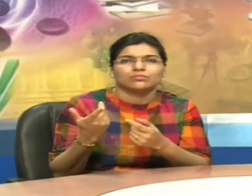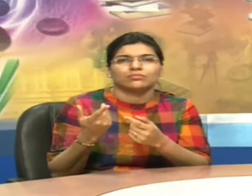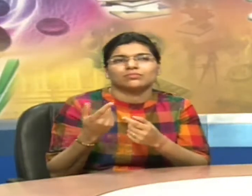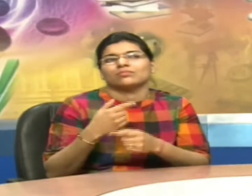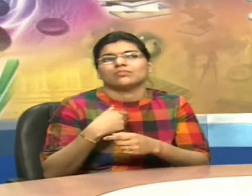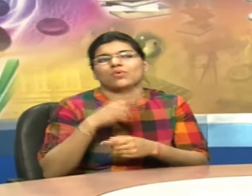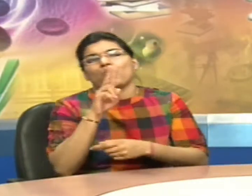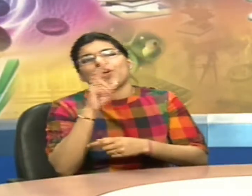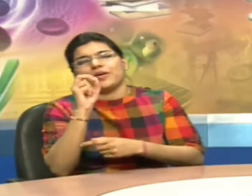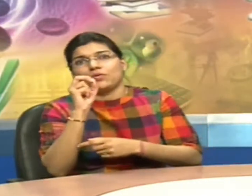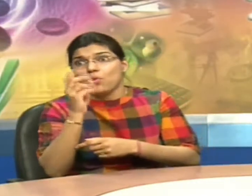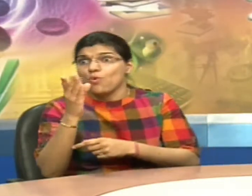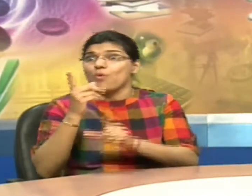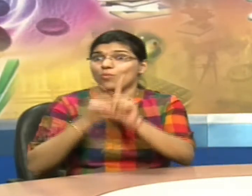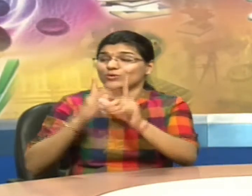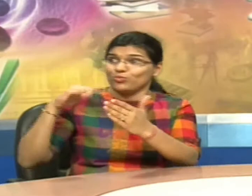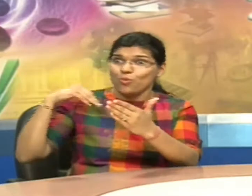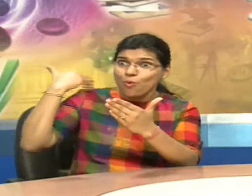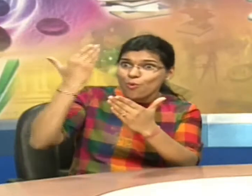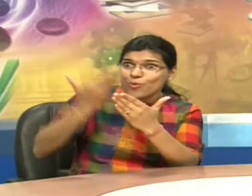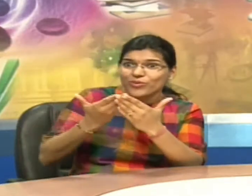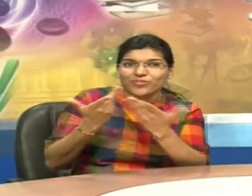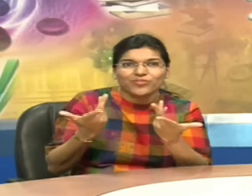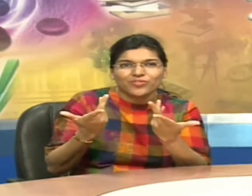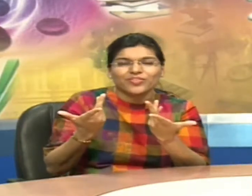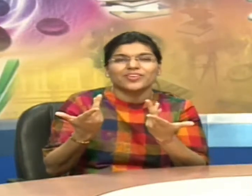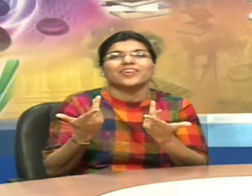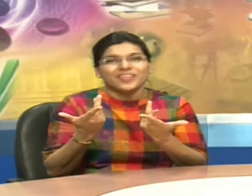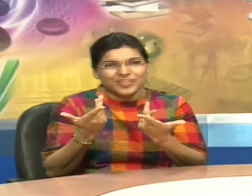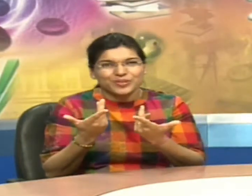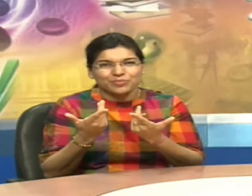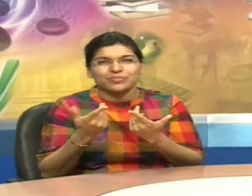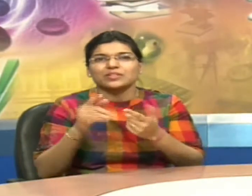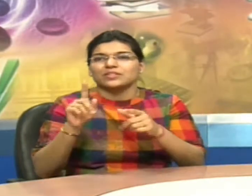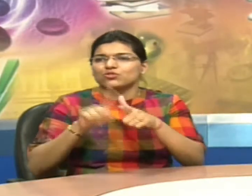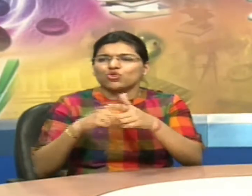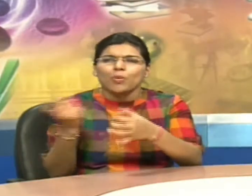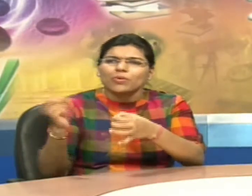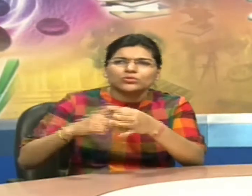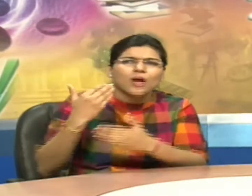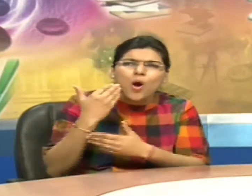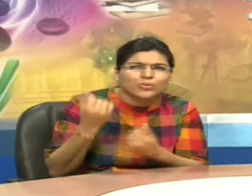For example, you have working here from how many years?